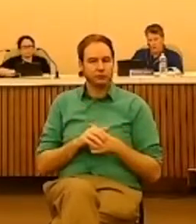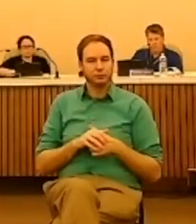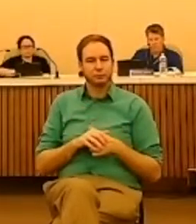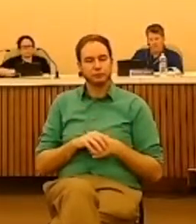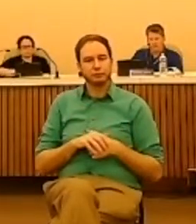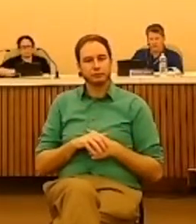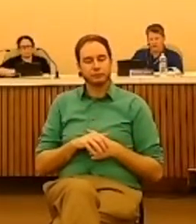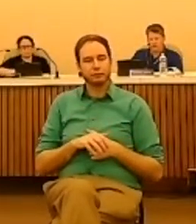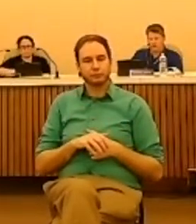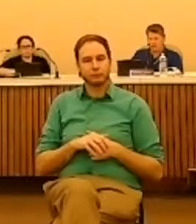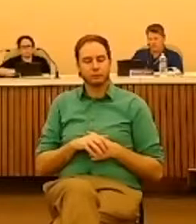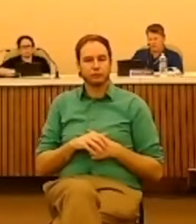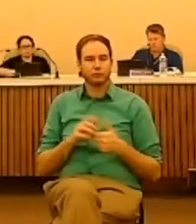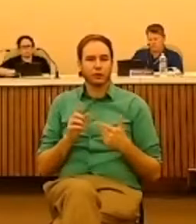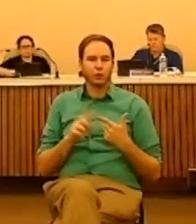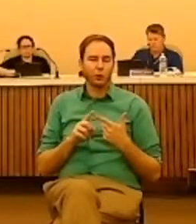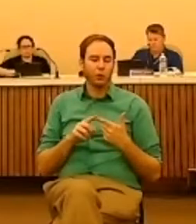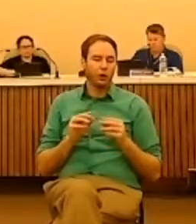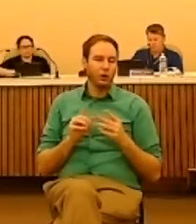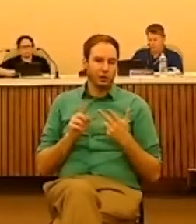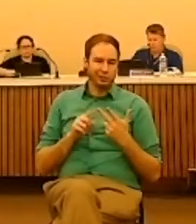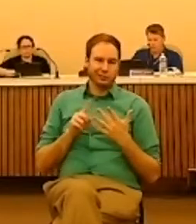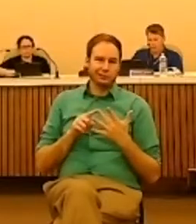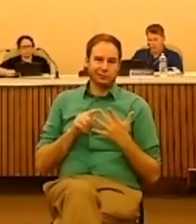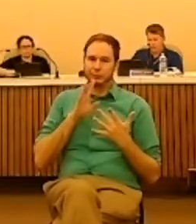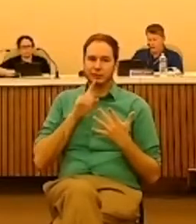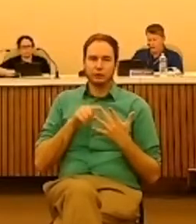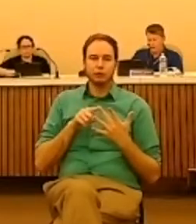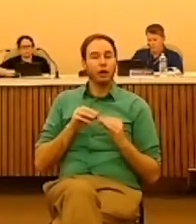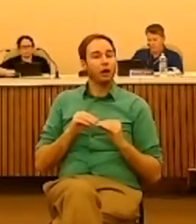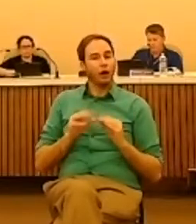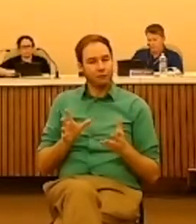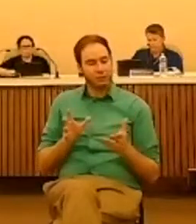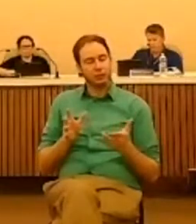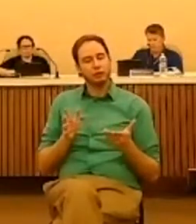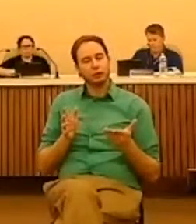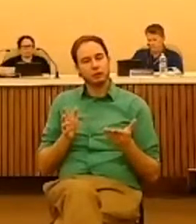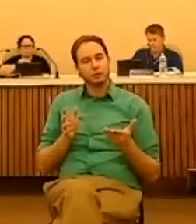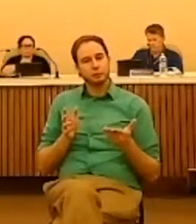So, I mean, obviously, in terms of the